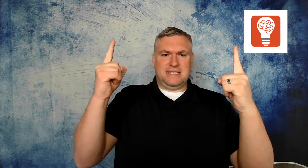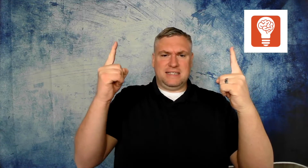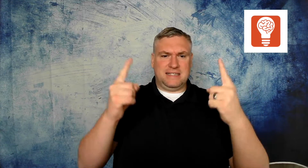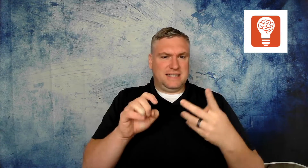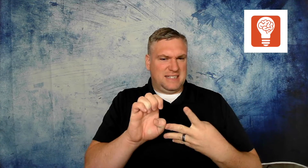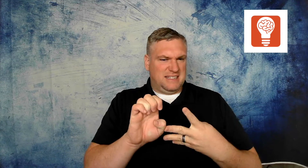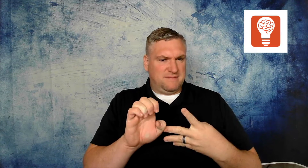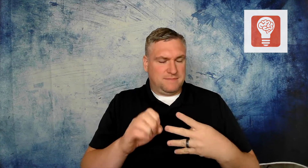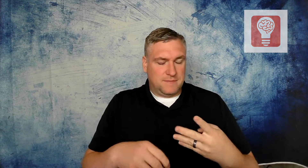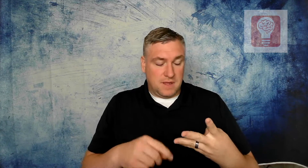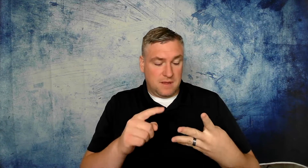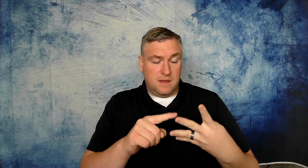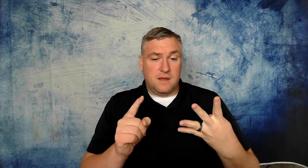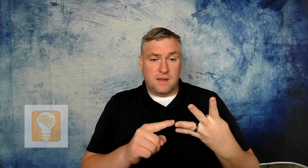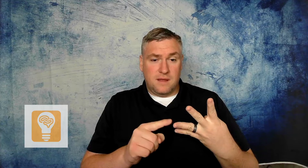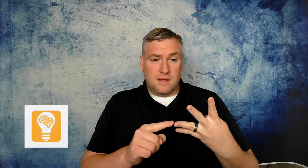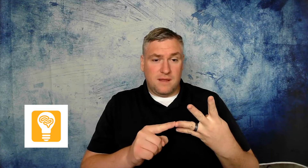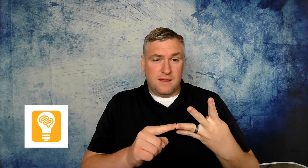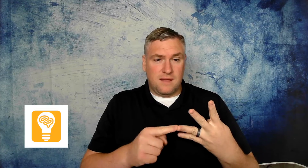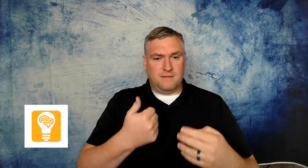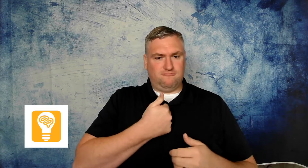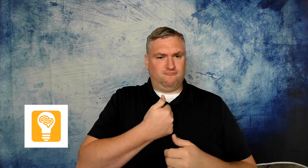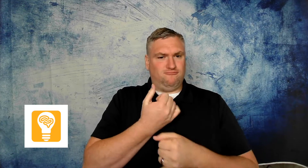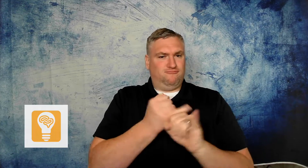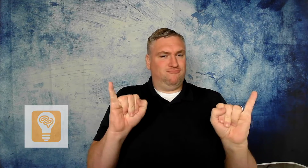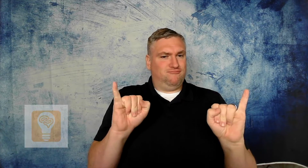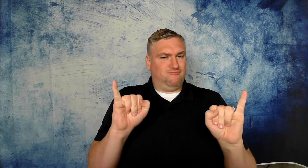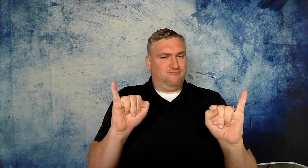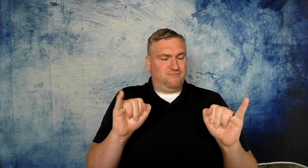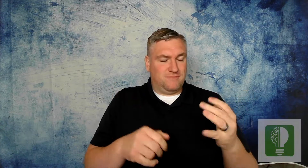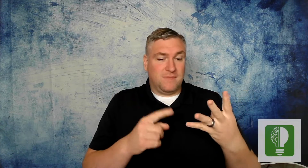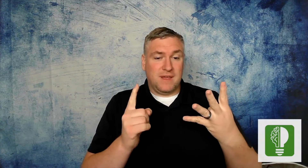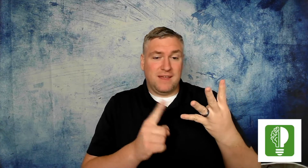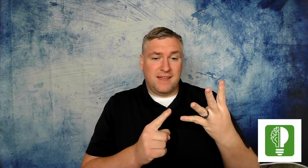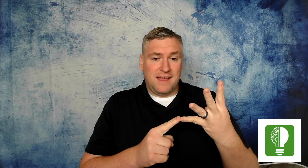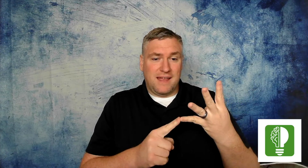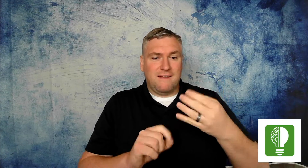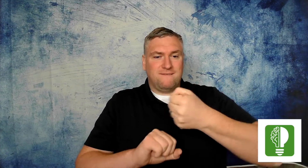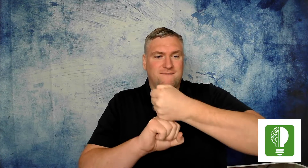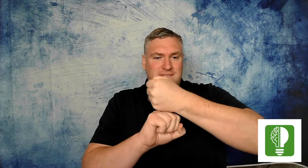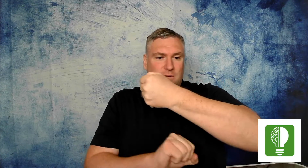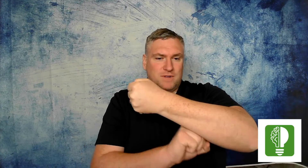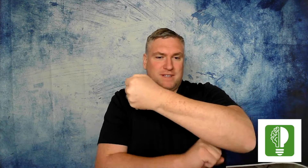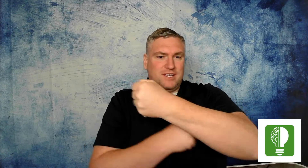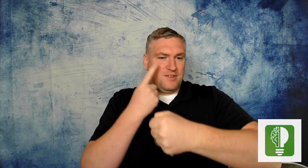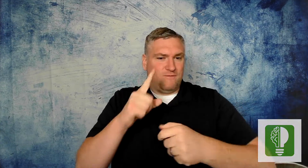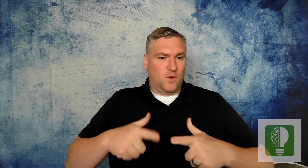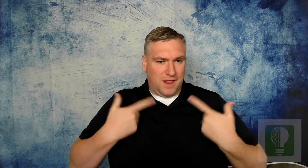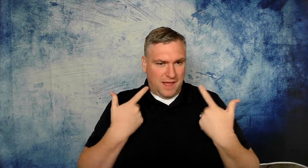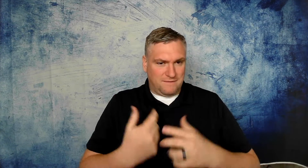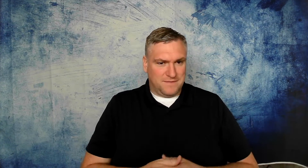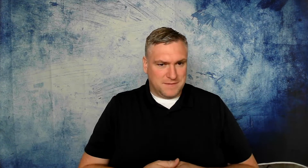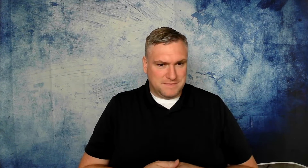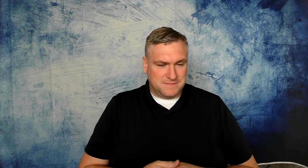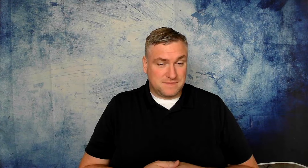is excellence. A is autonomy. And F is foundations for life.